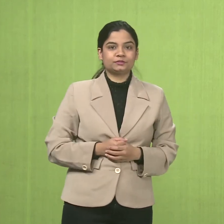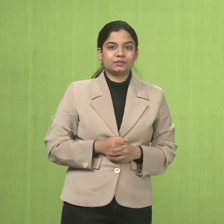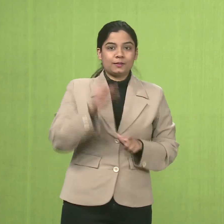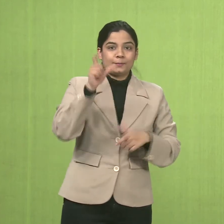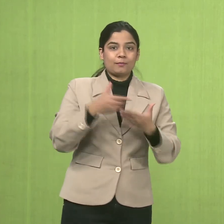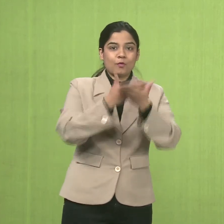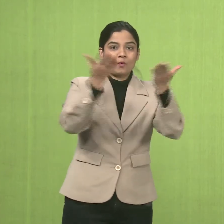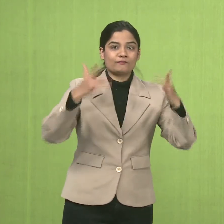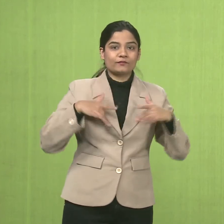Fourth,